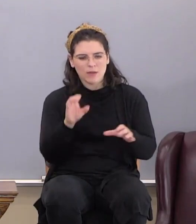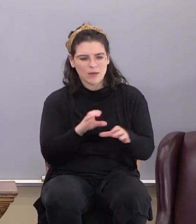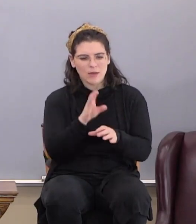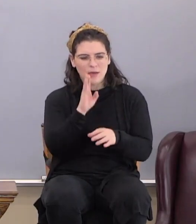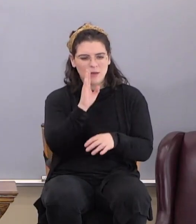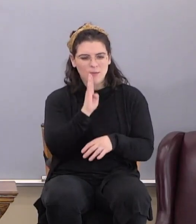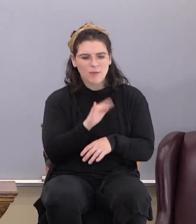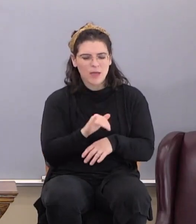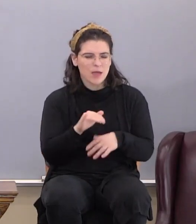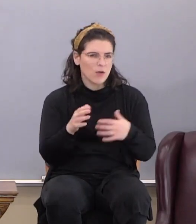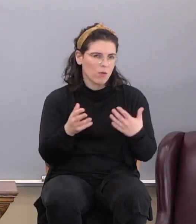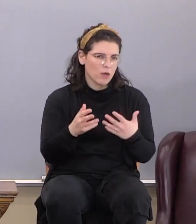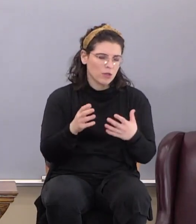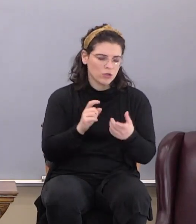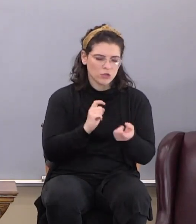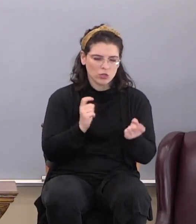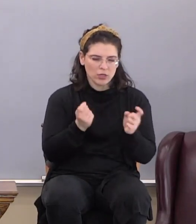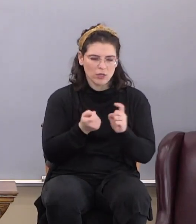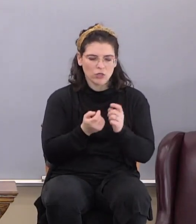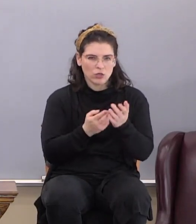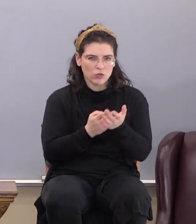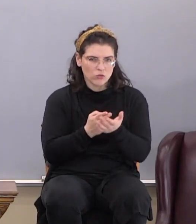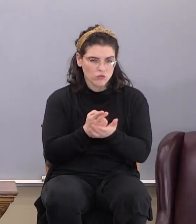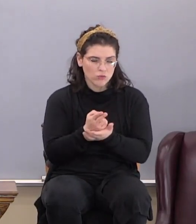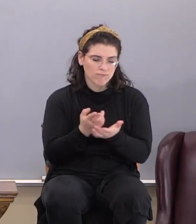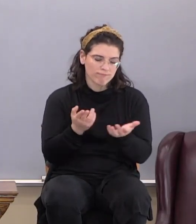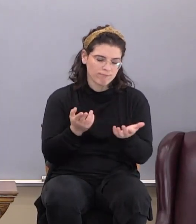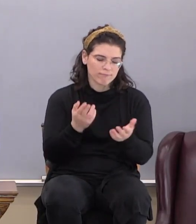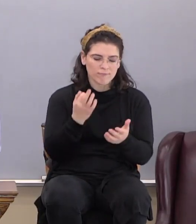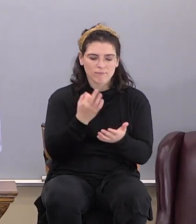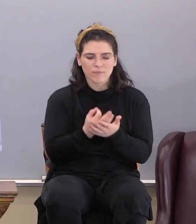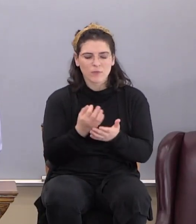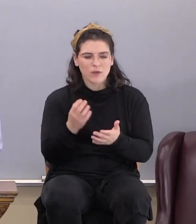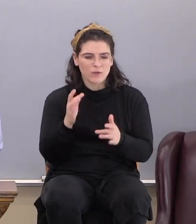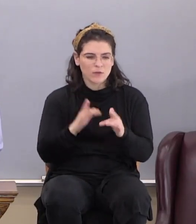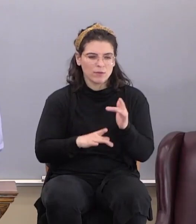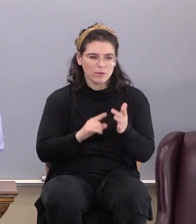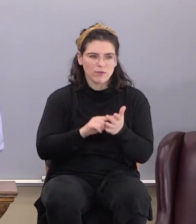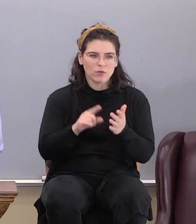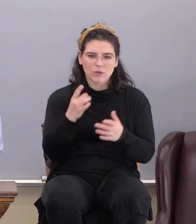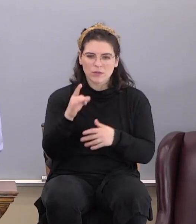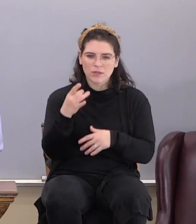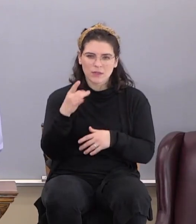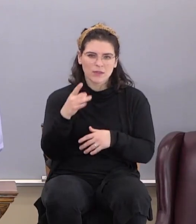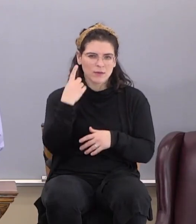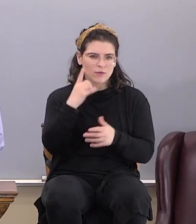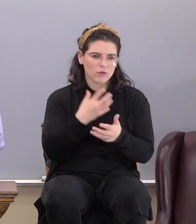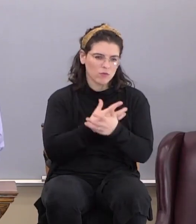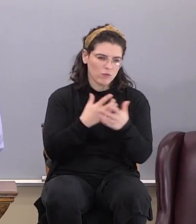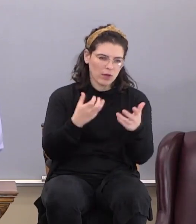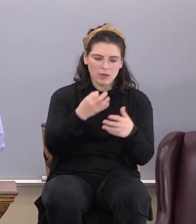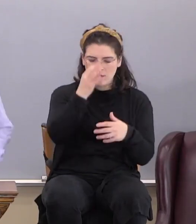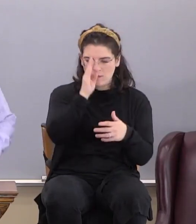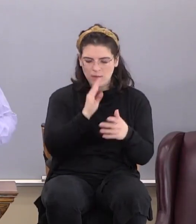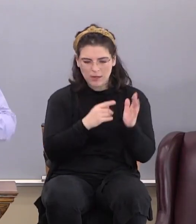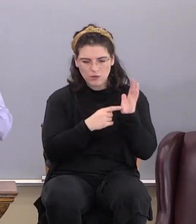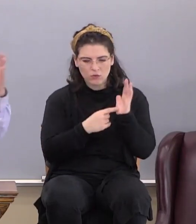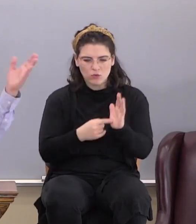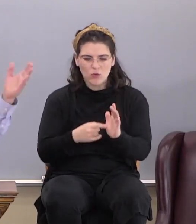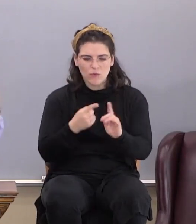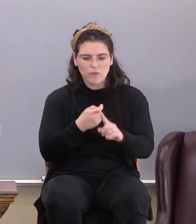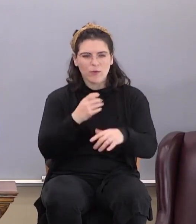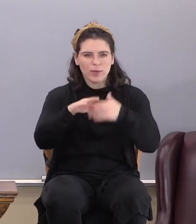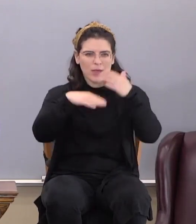by changing the truth. In fact, if you glance back up to verse 18, for the wrath of God is revealed from heaven against